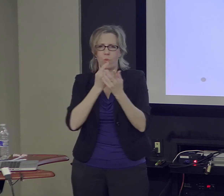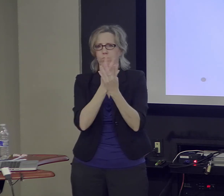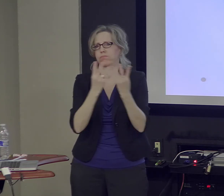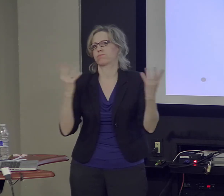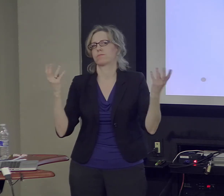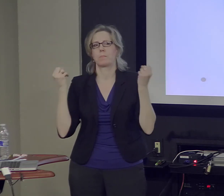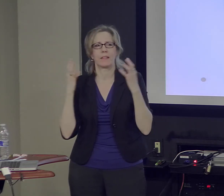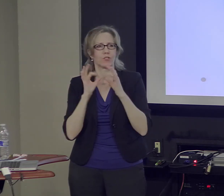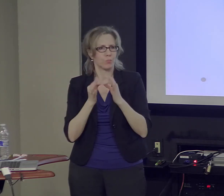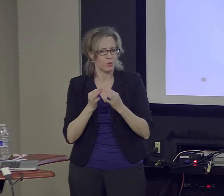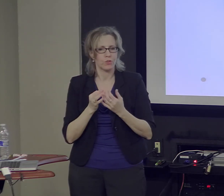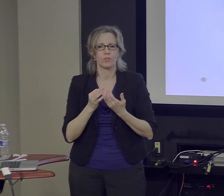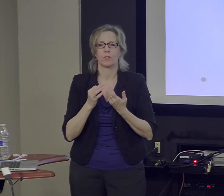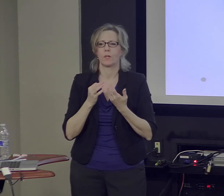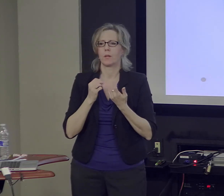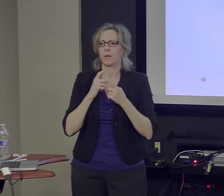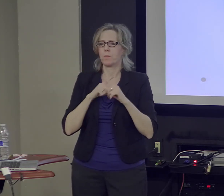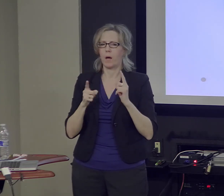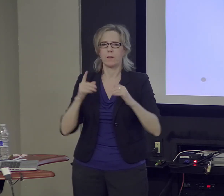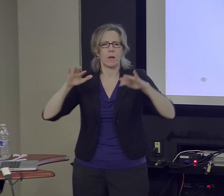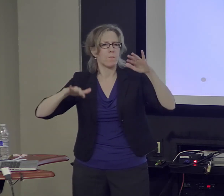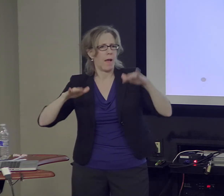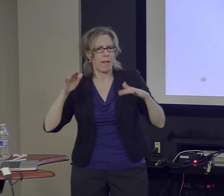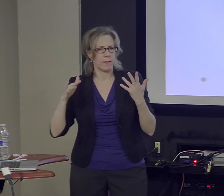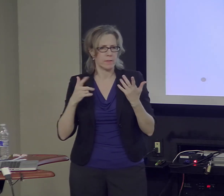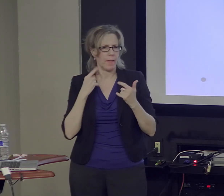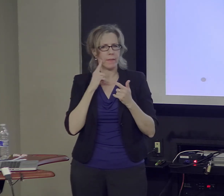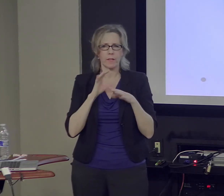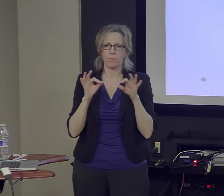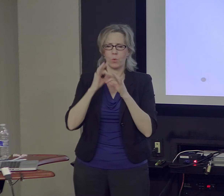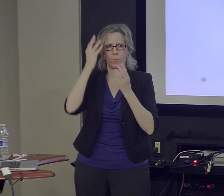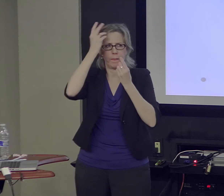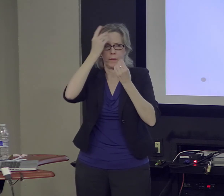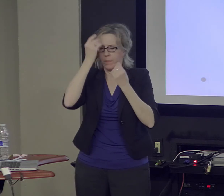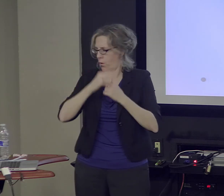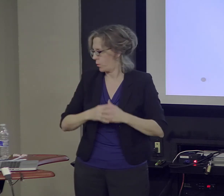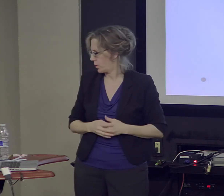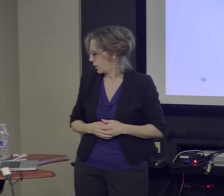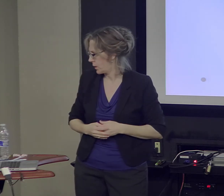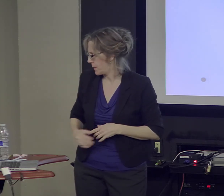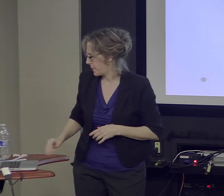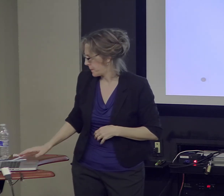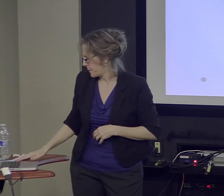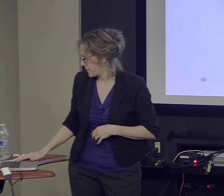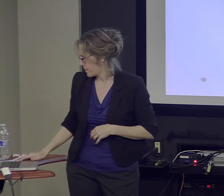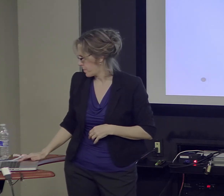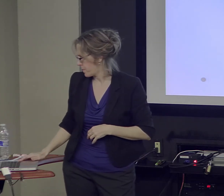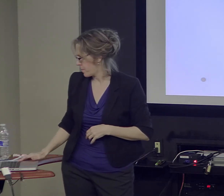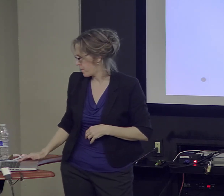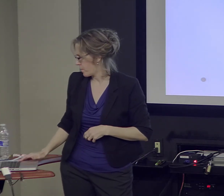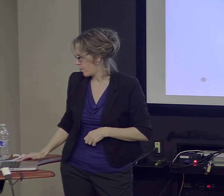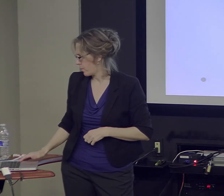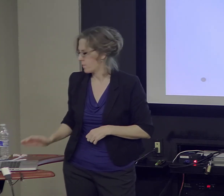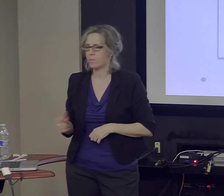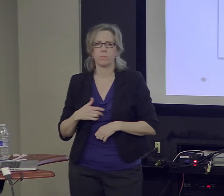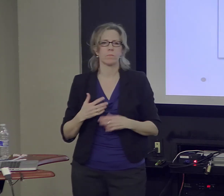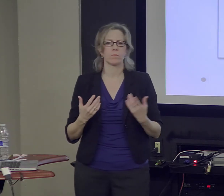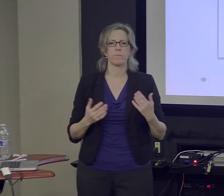the right for equal access. However, if you are attending an international conference, you can imagine